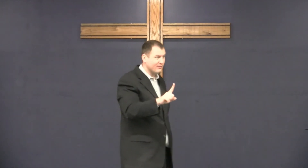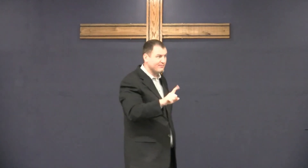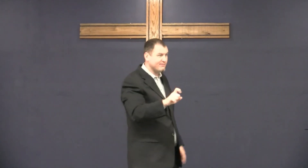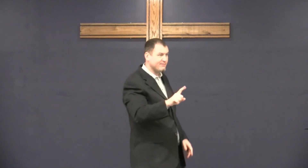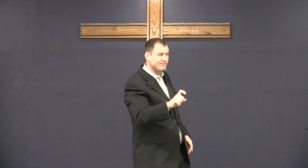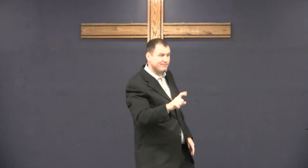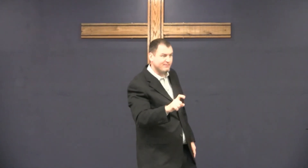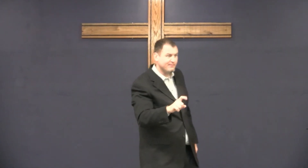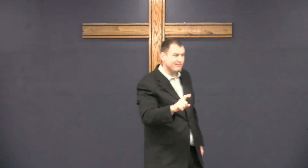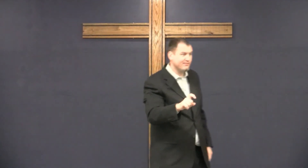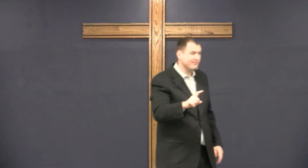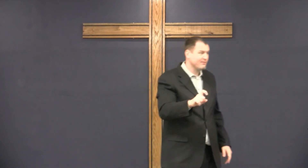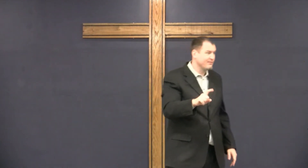Was that Jesus' goal?